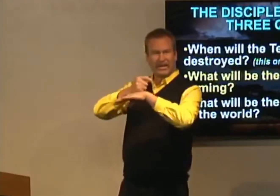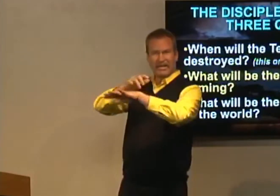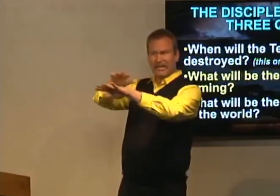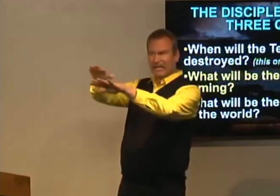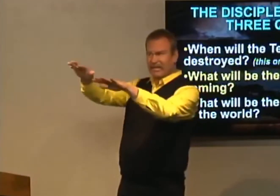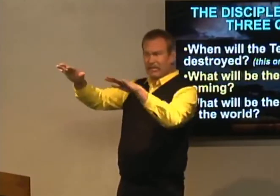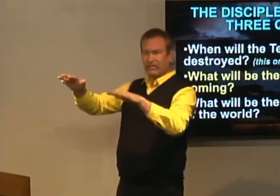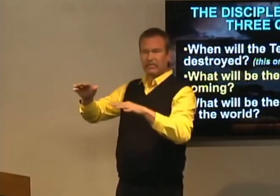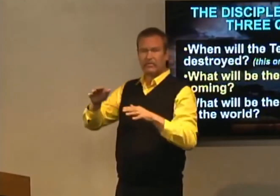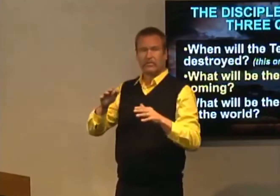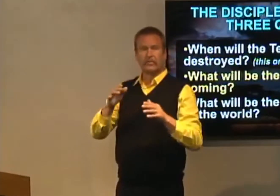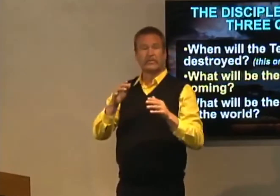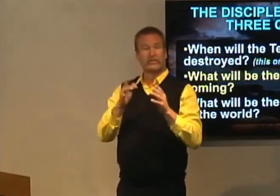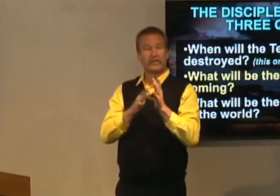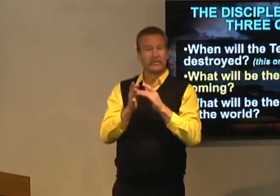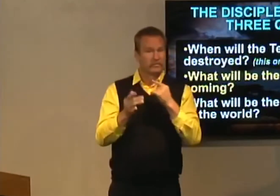this beautiful temple was set up there.